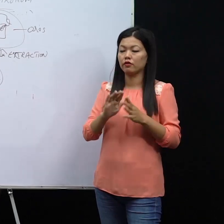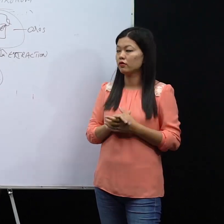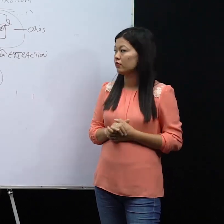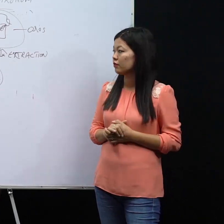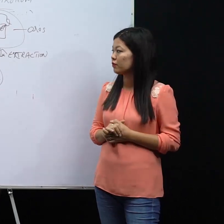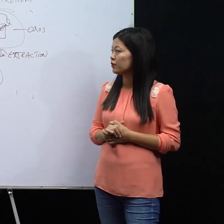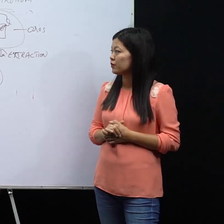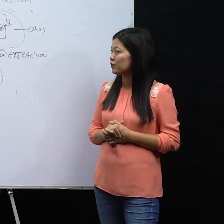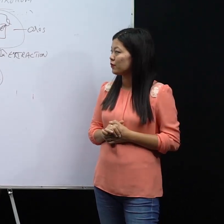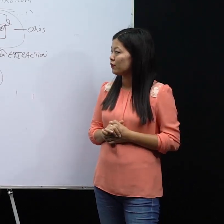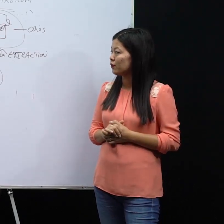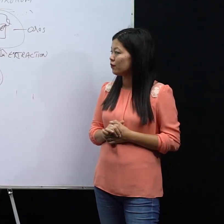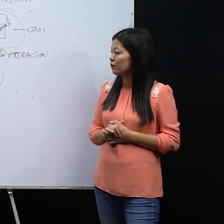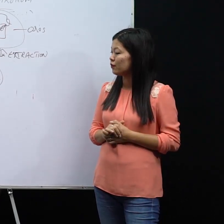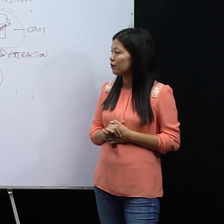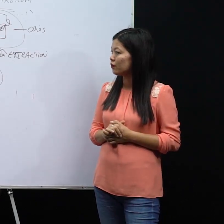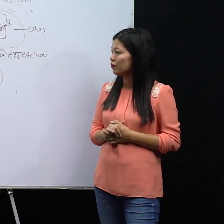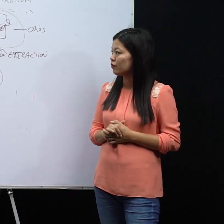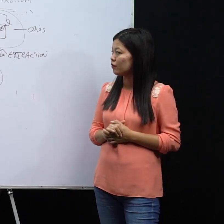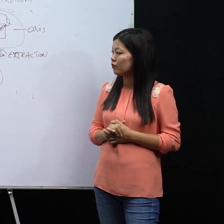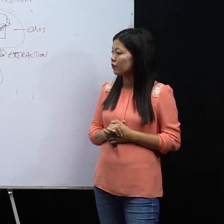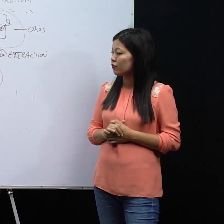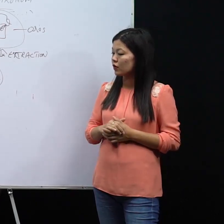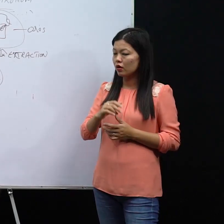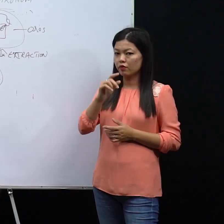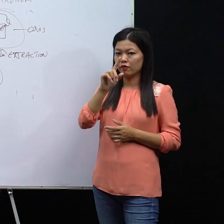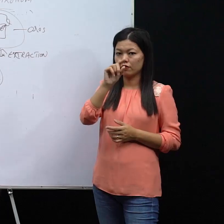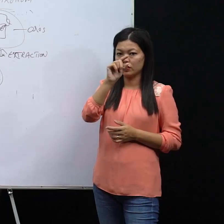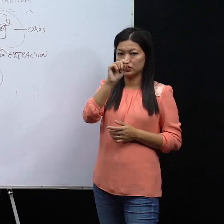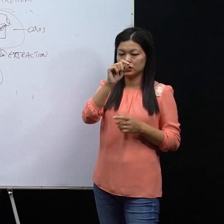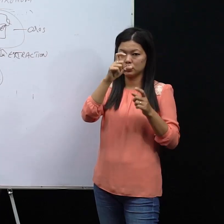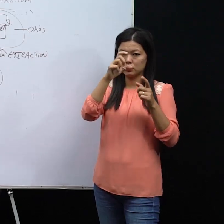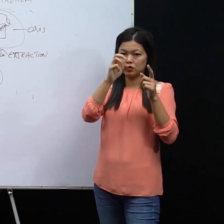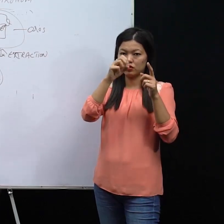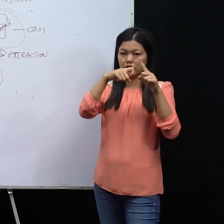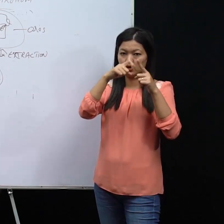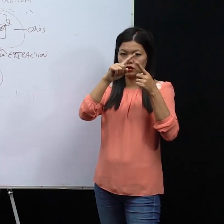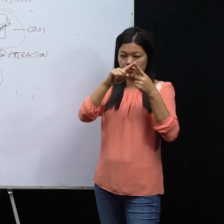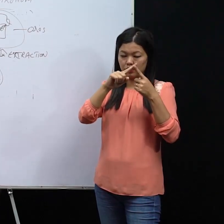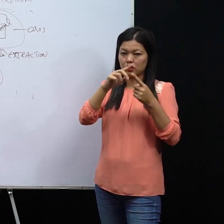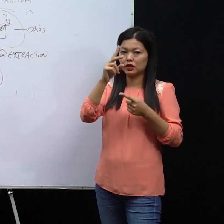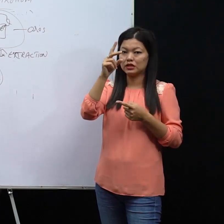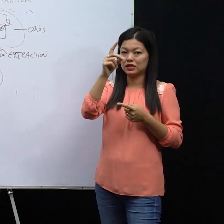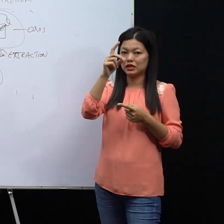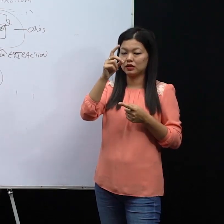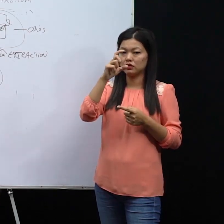Okay, so we now the next product, we'll study about the next product of the coal, that is coal tar.